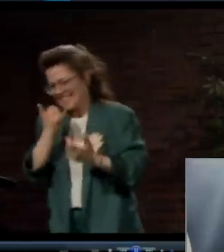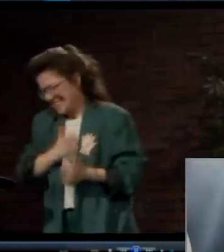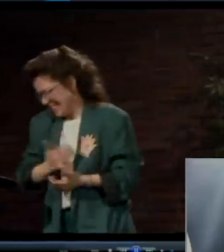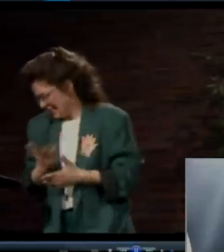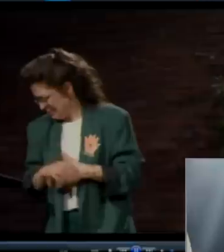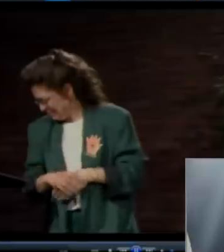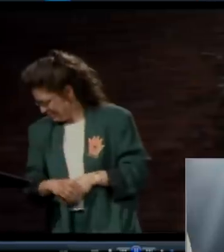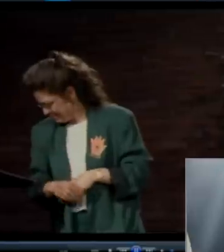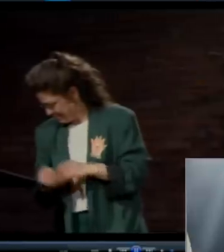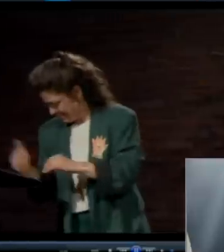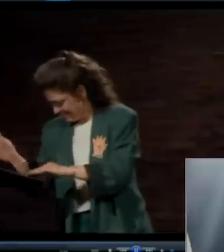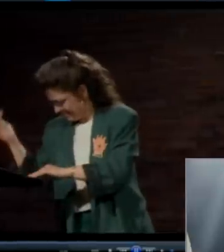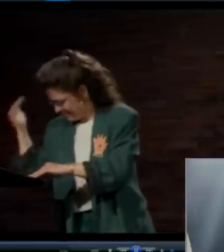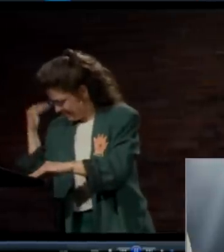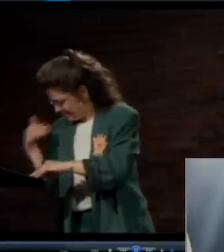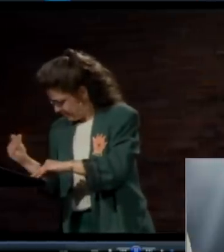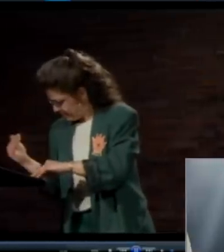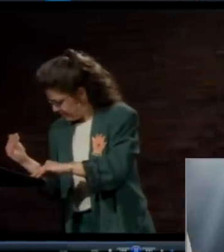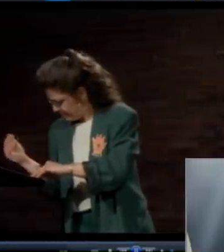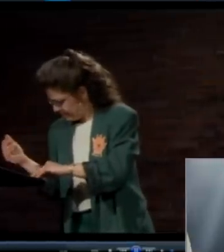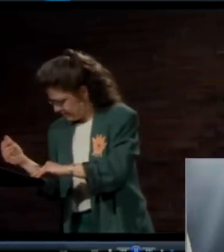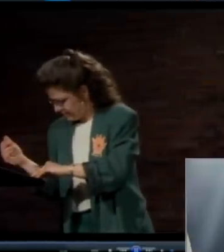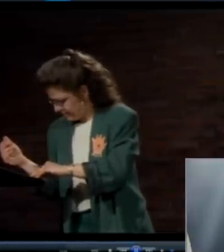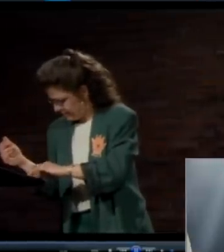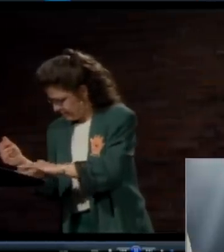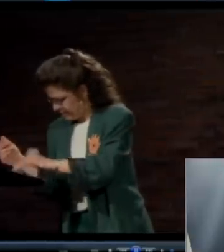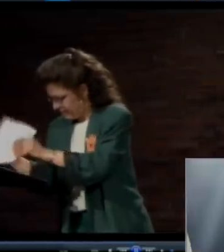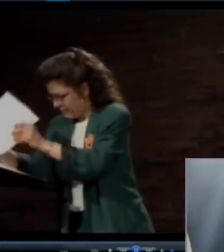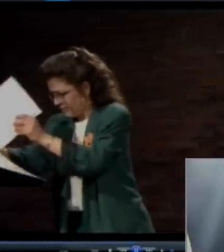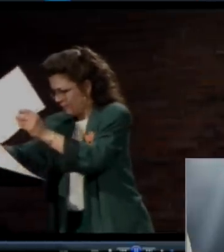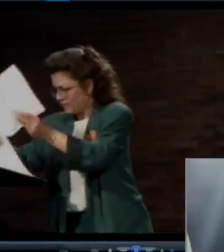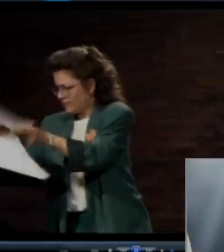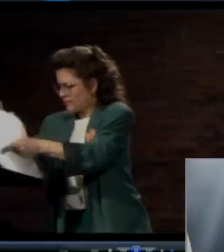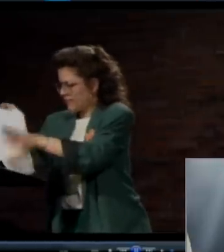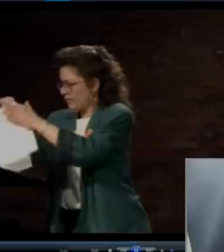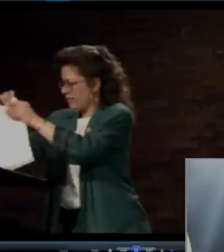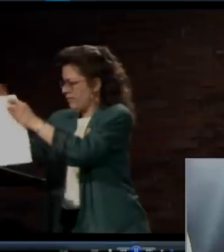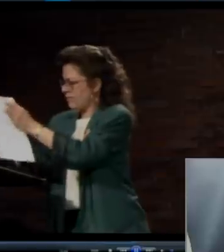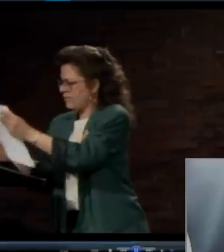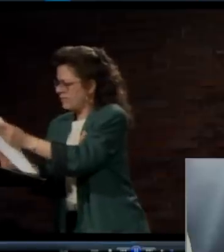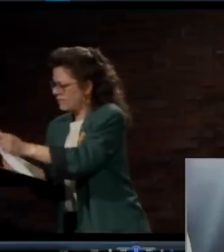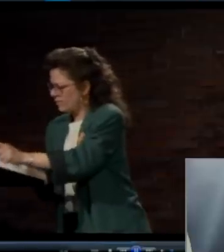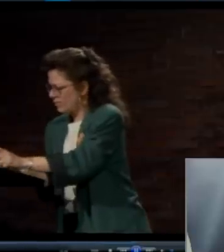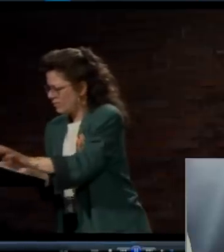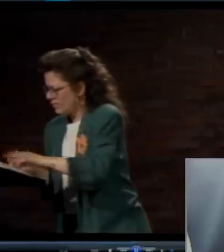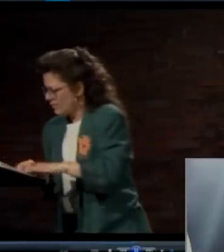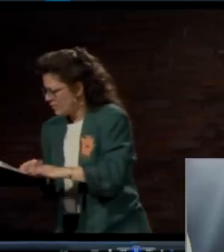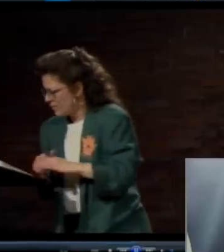And that's really an awkward situation. That person, they could be taken advantage of, hopefully not, but still,